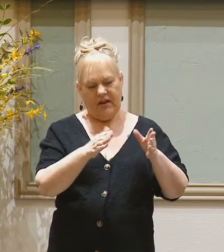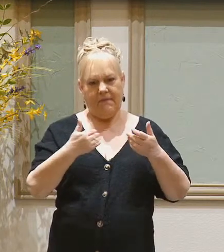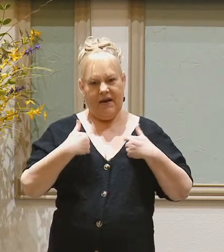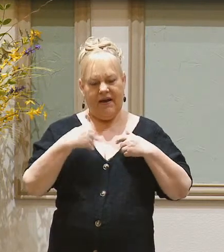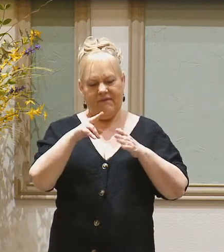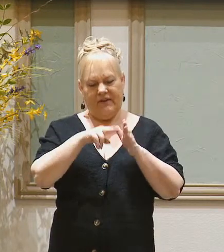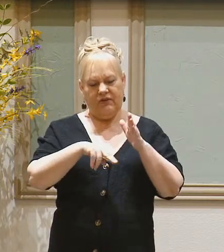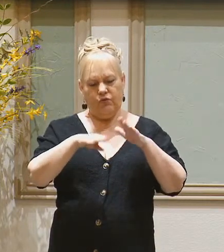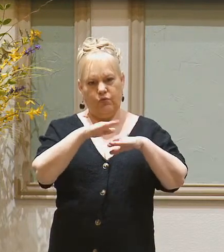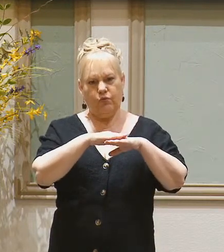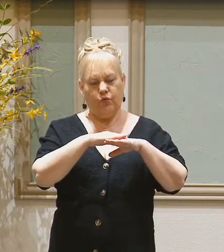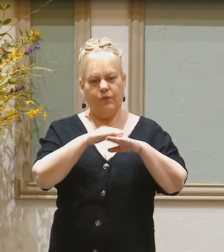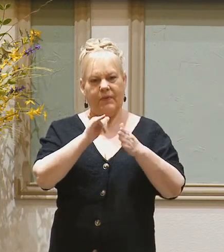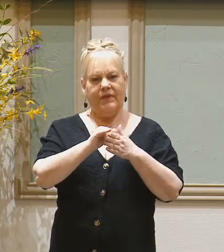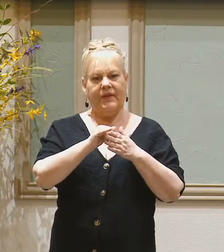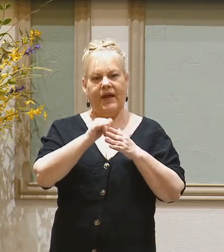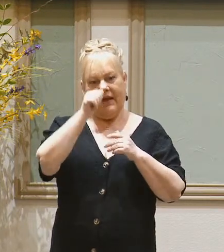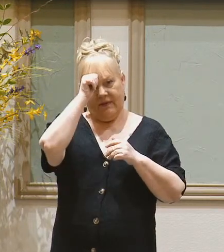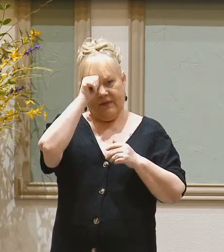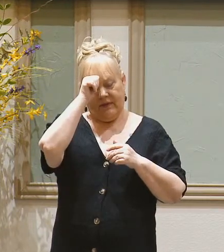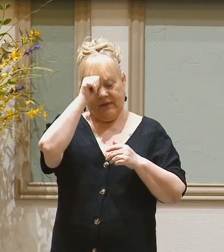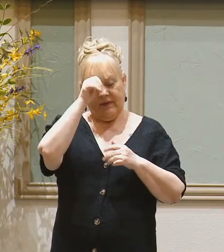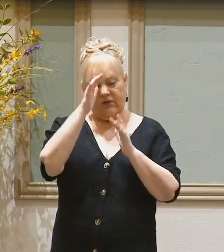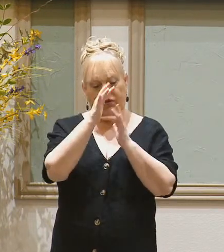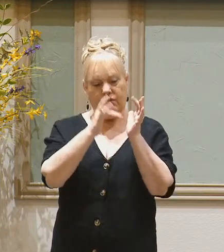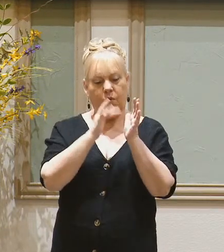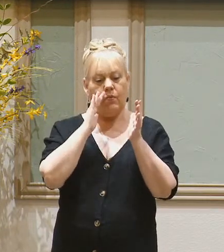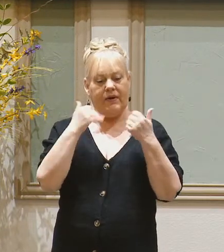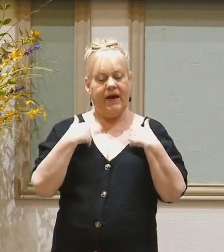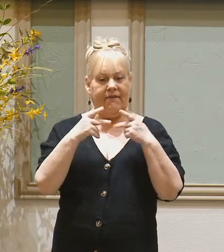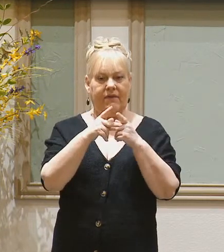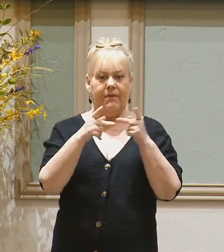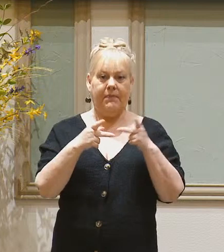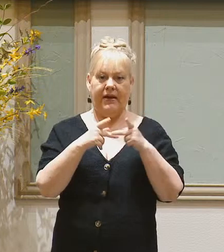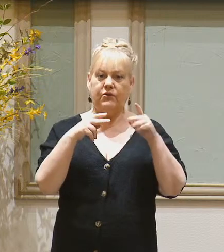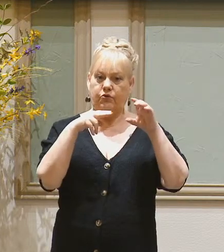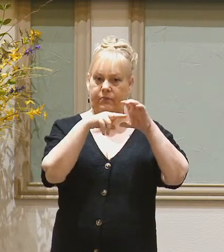finally the Son of Man would have a place to lay his head.